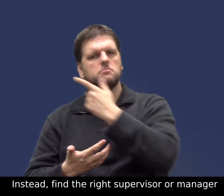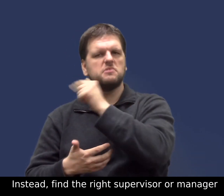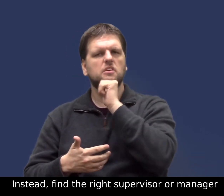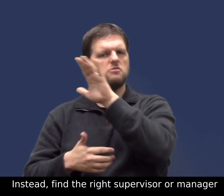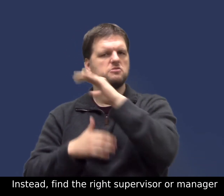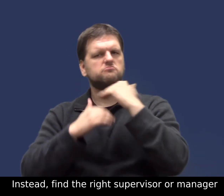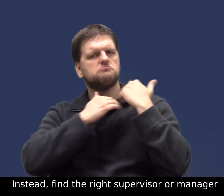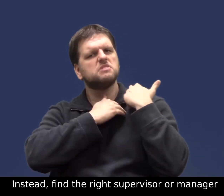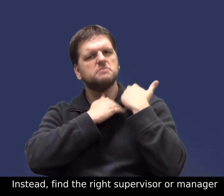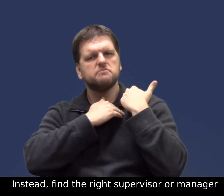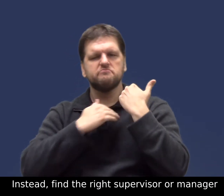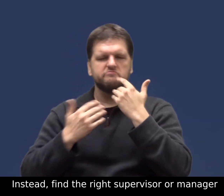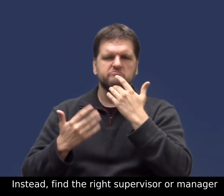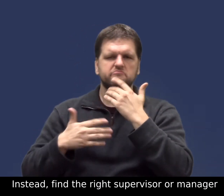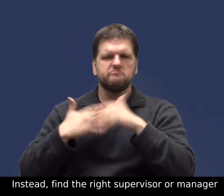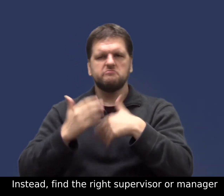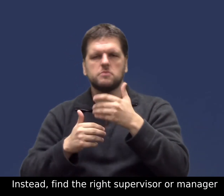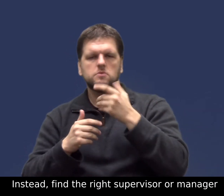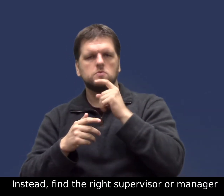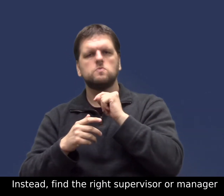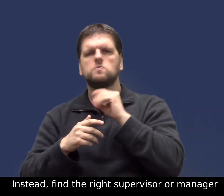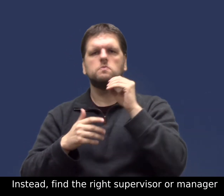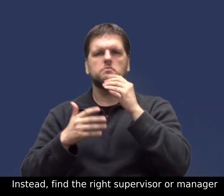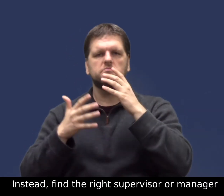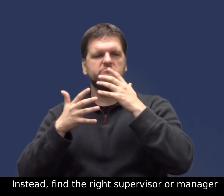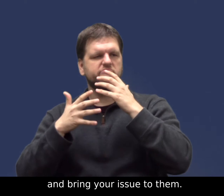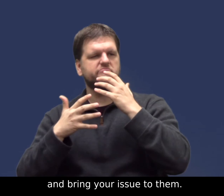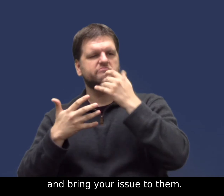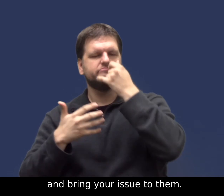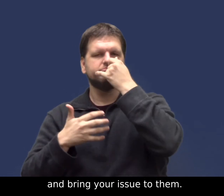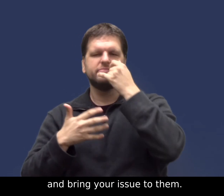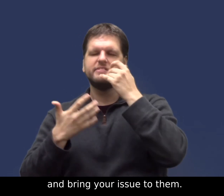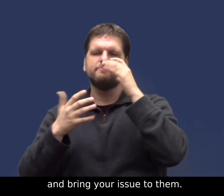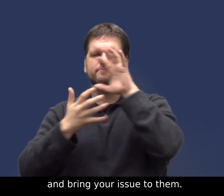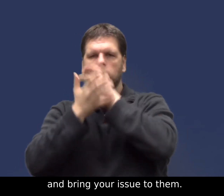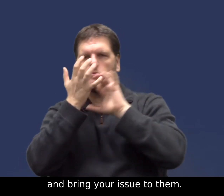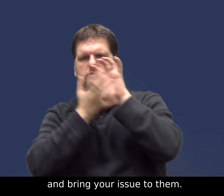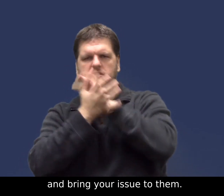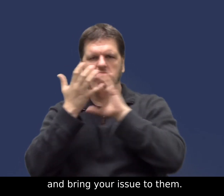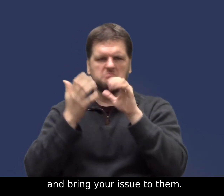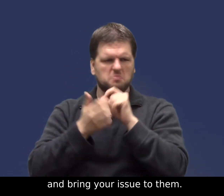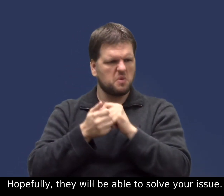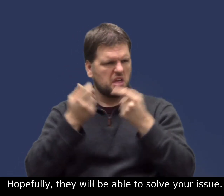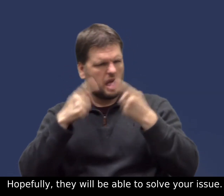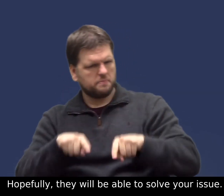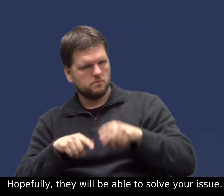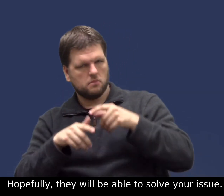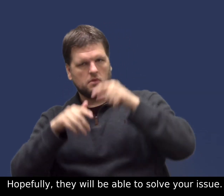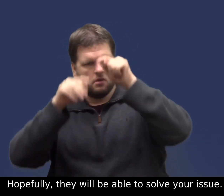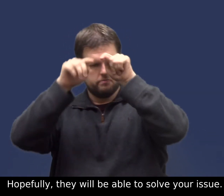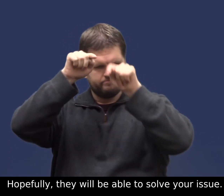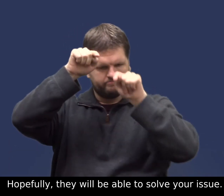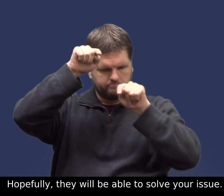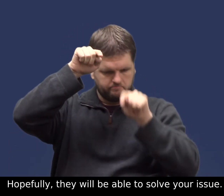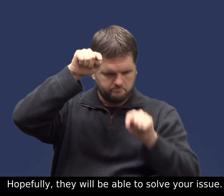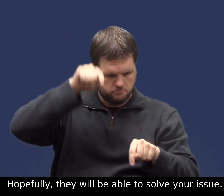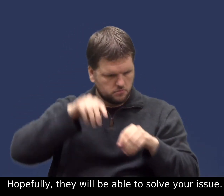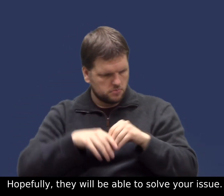Instead, find the right supervisor or manager and bring your issue to them. Hopefully, they will be able to solve